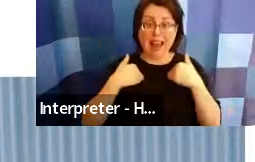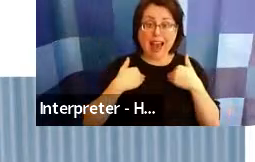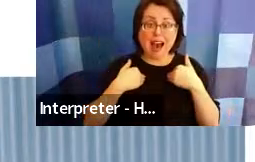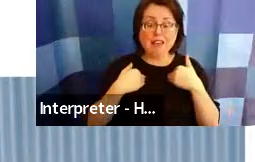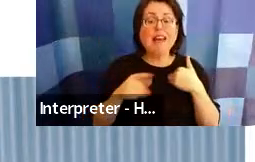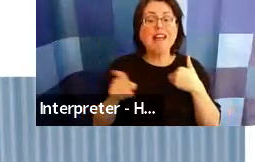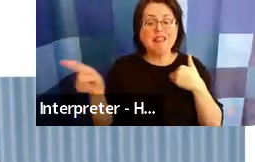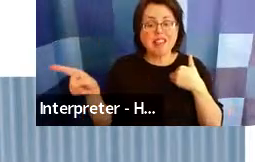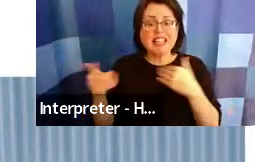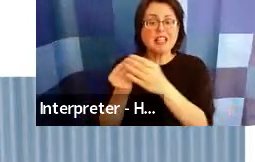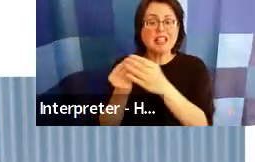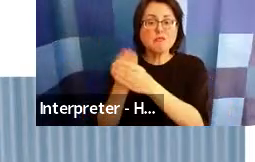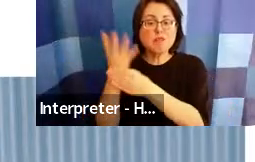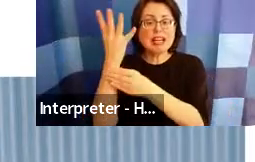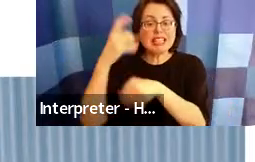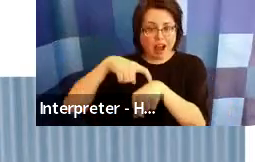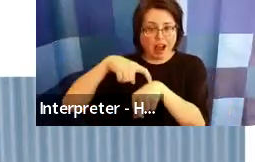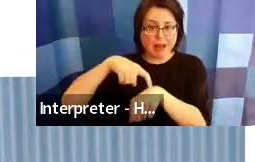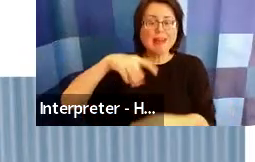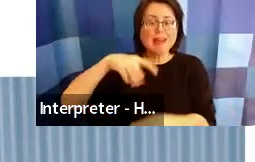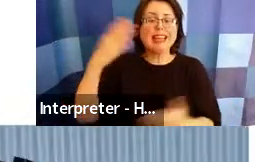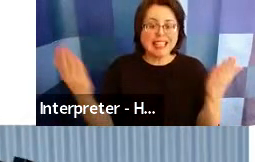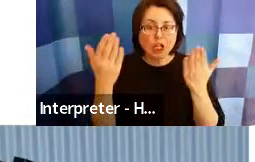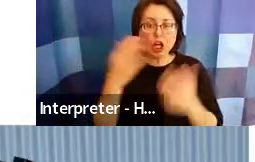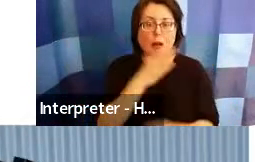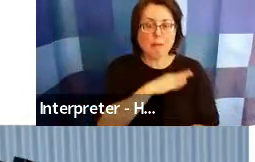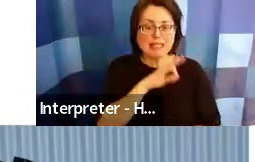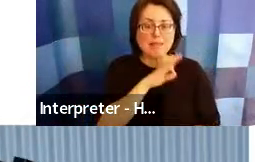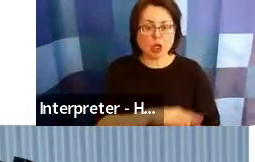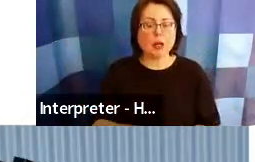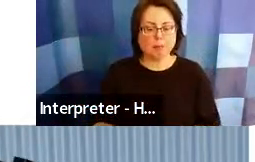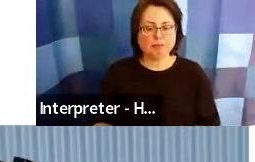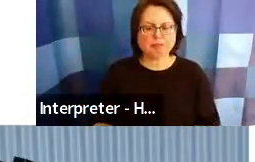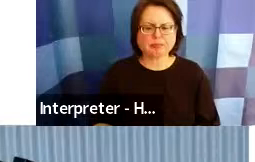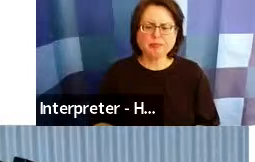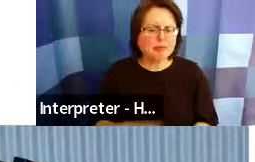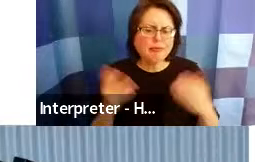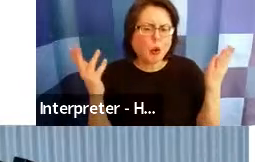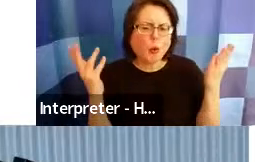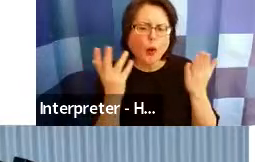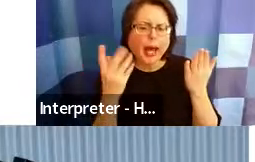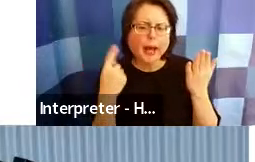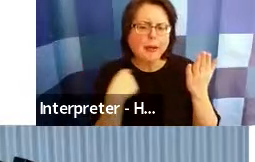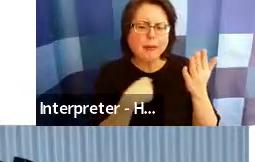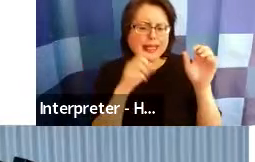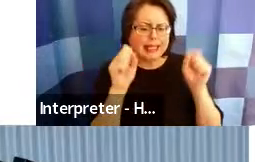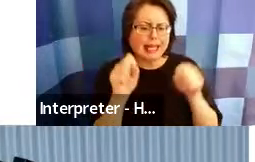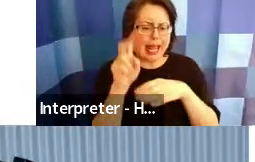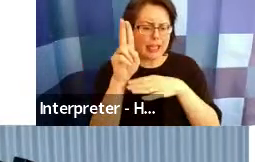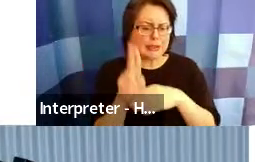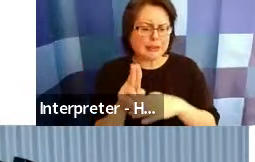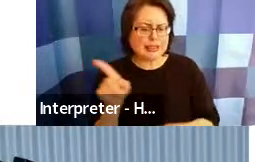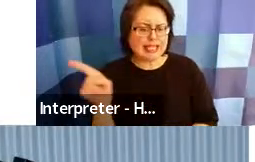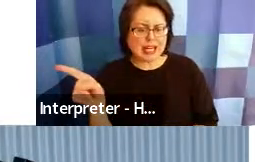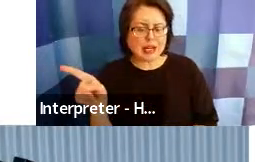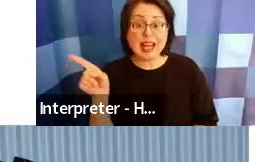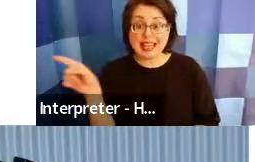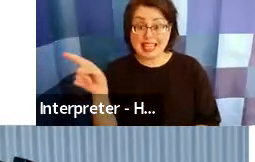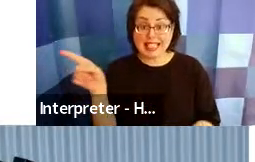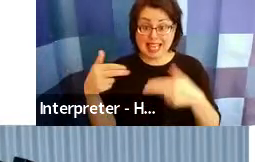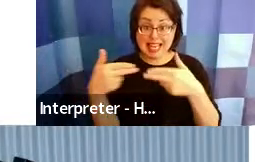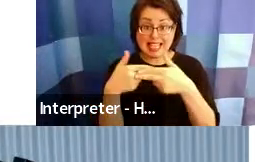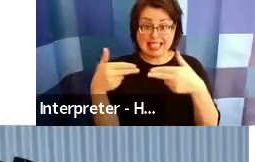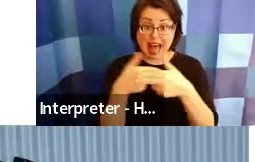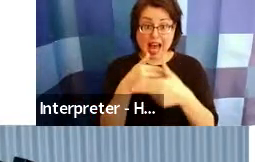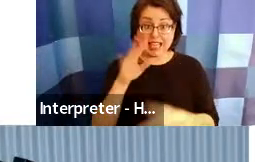Pittsburgh. Let's advance slide and we'll talk about some distinctions that I've touched on here. This is slide 7. It's